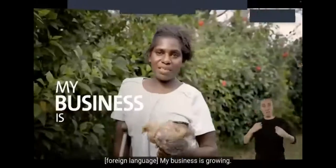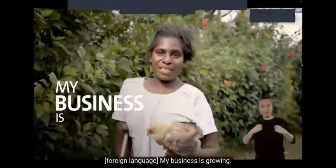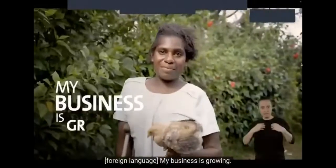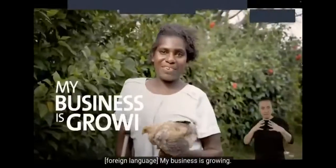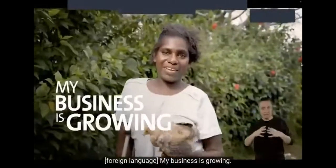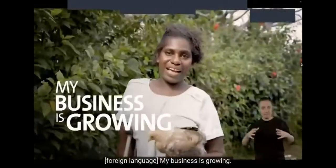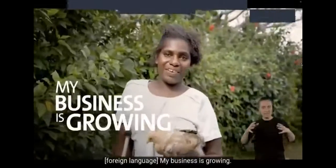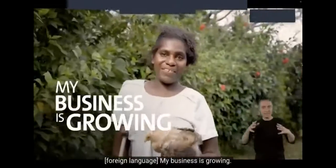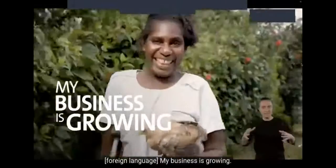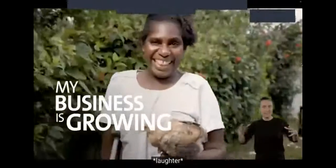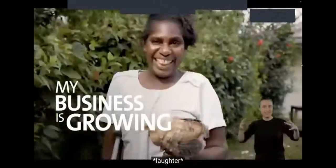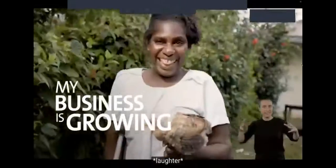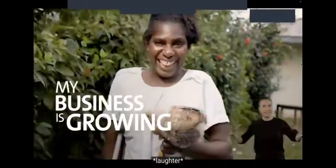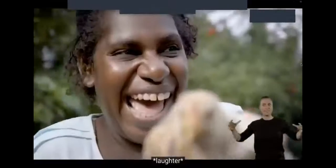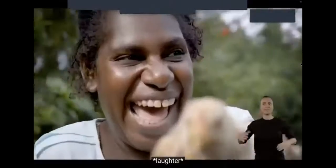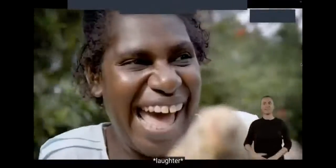This promise that grown